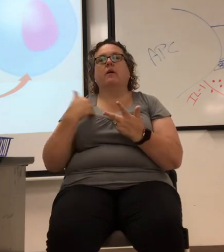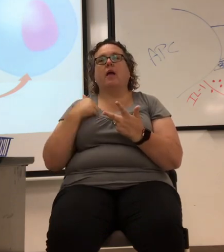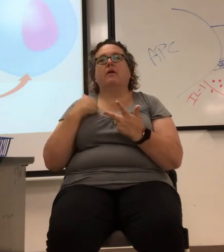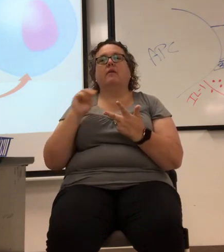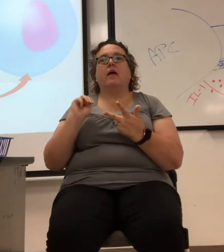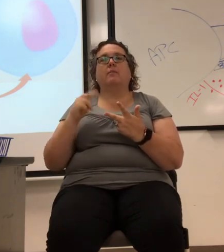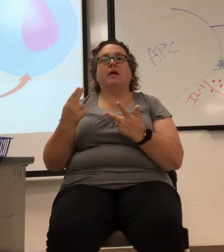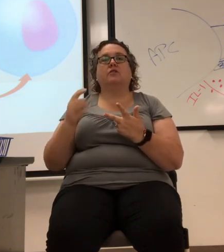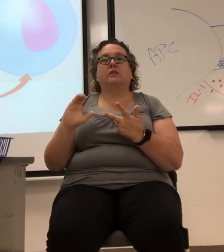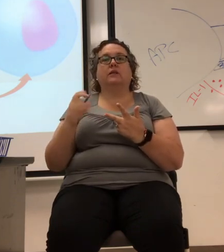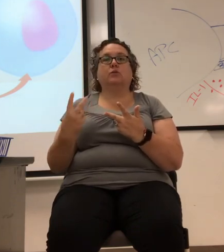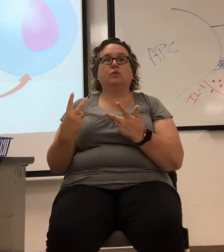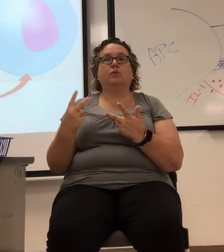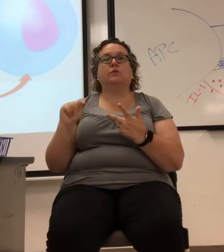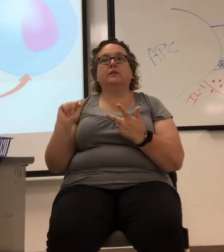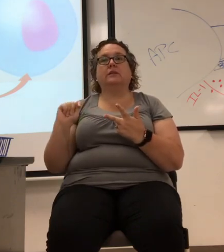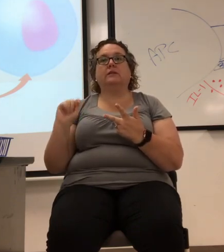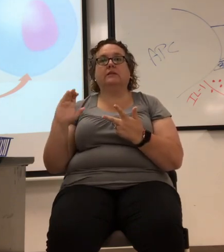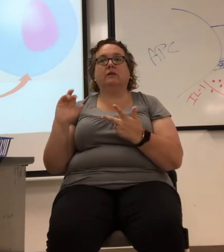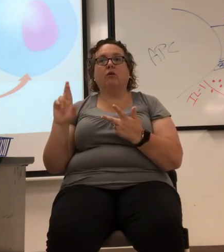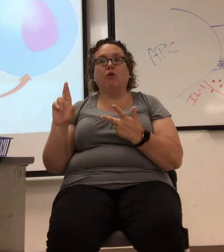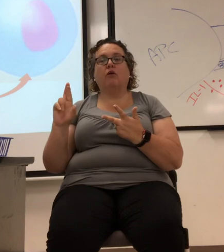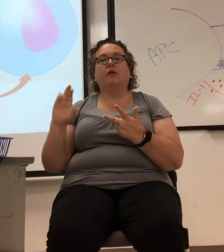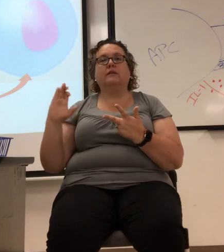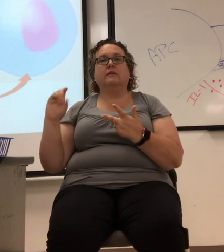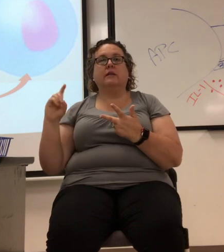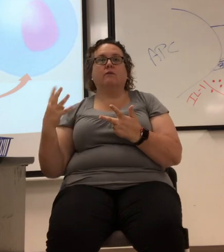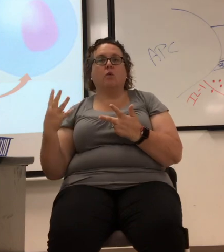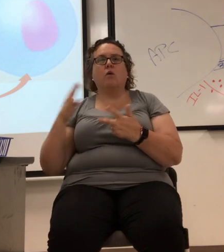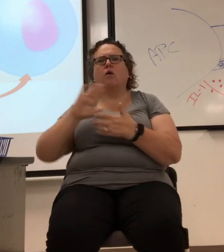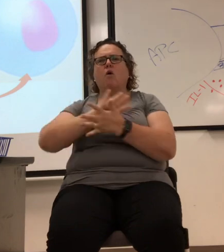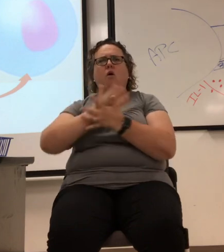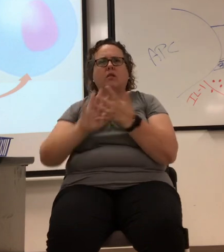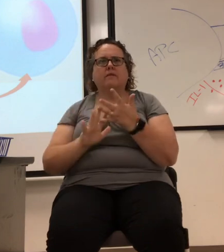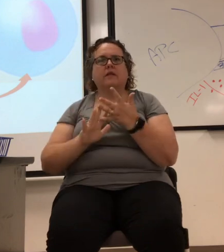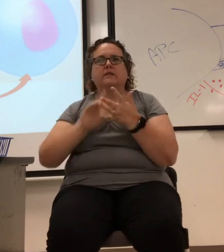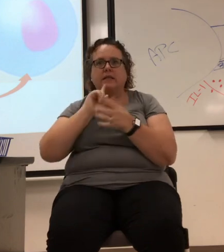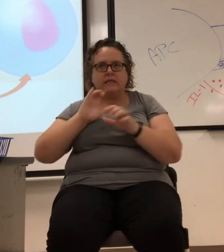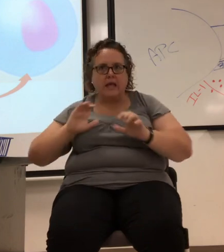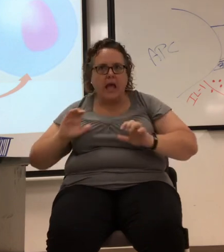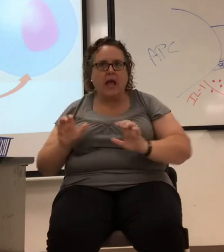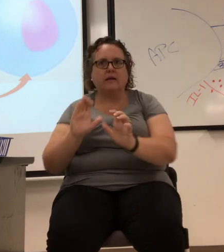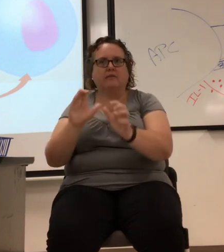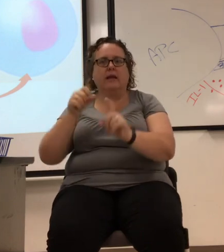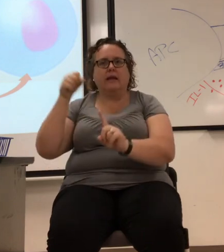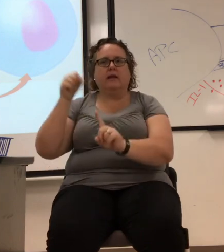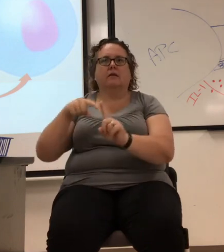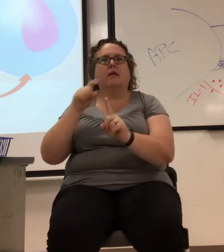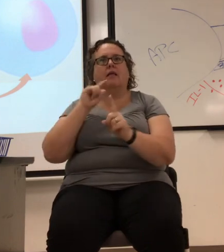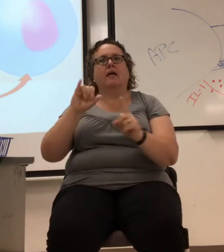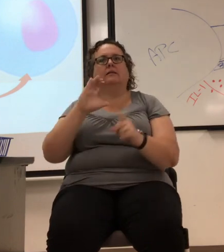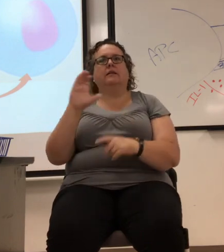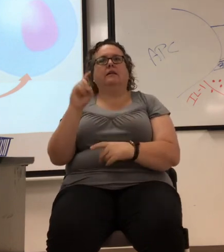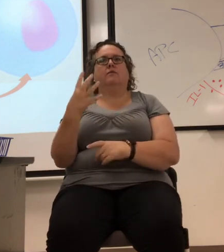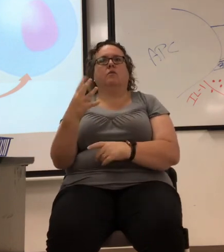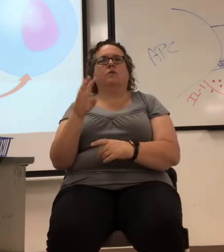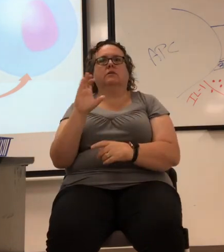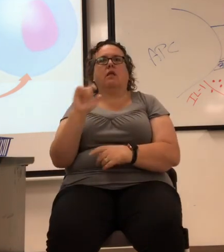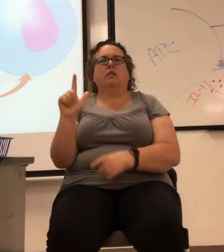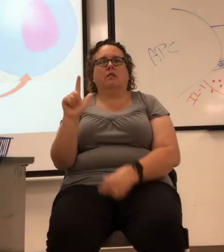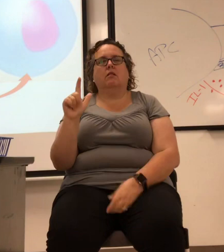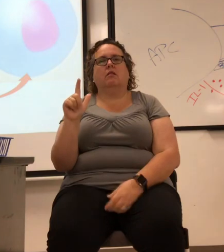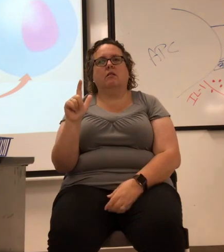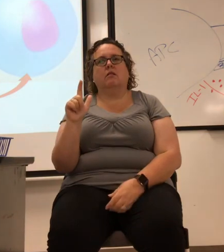the MHC2, TCR, and CD4 thing, all of this is activating this CD4 cell.